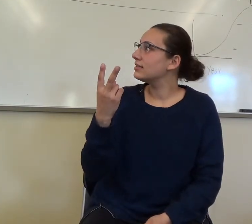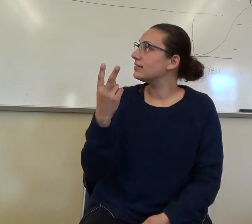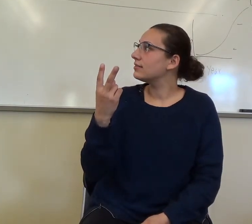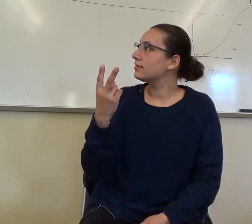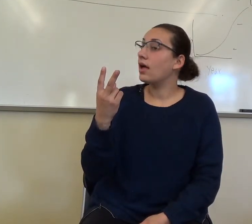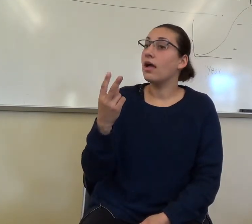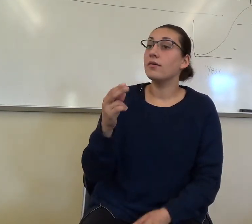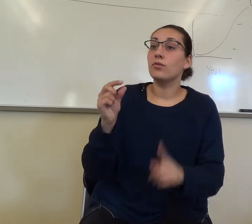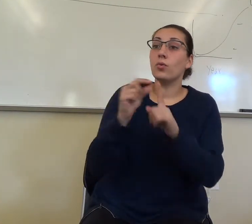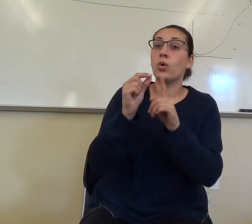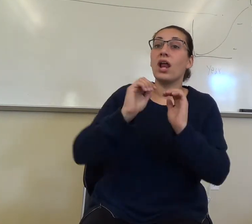however, okay,